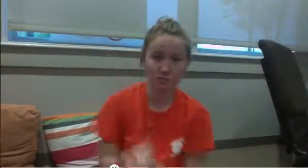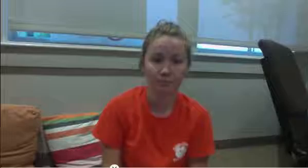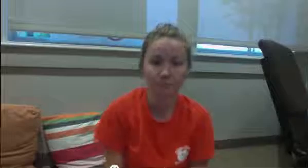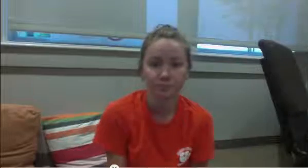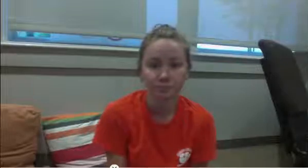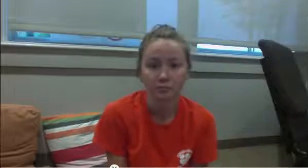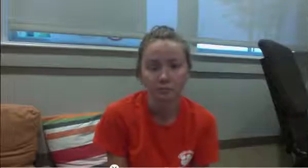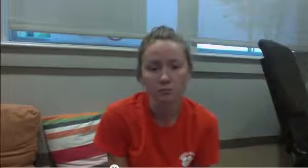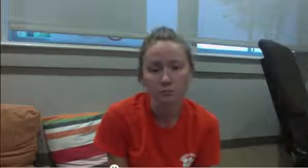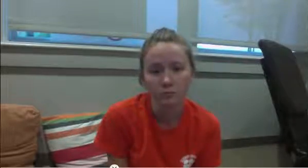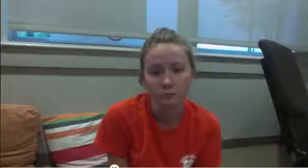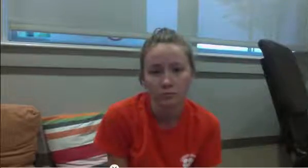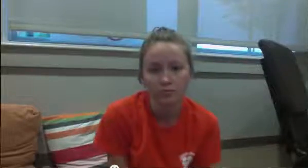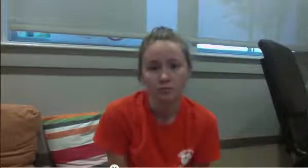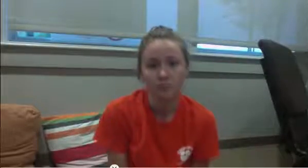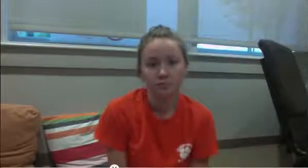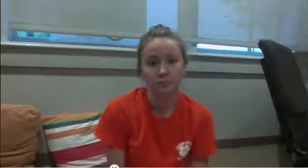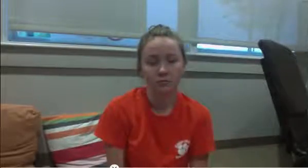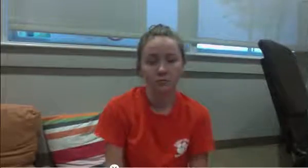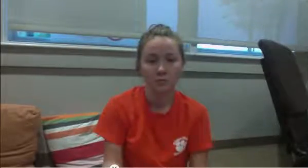studied because it's the closest to us.